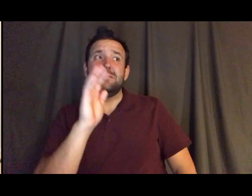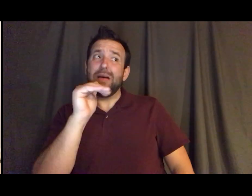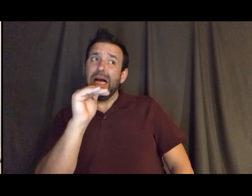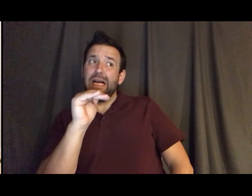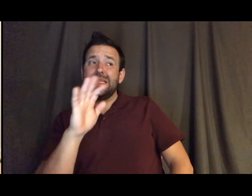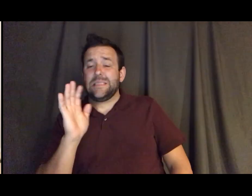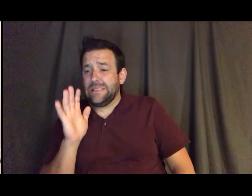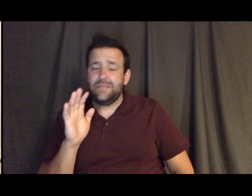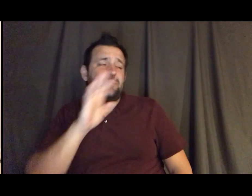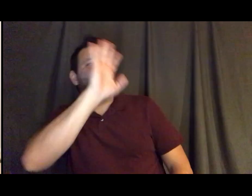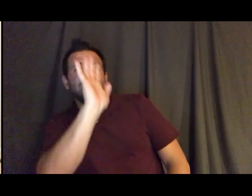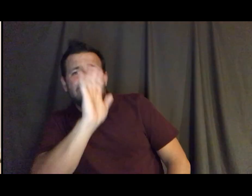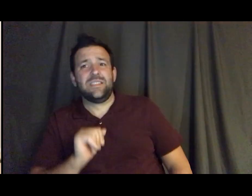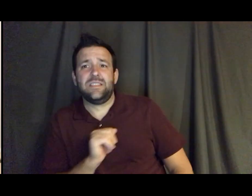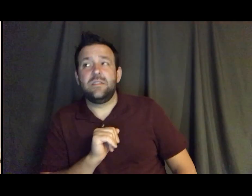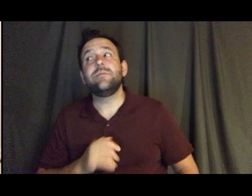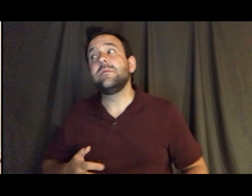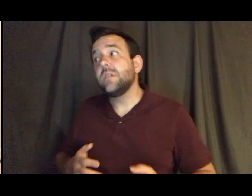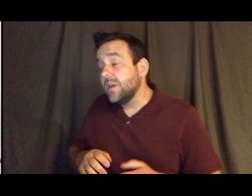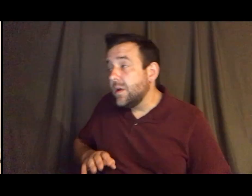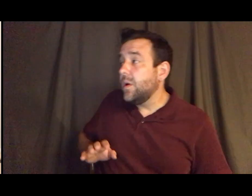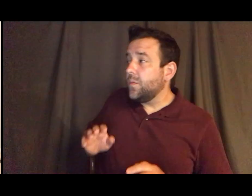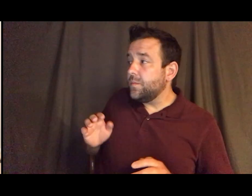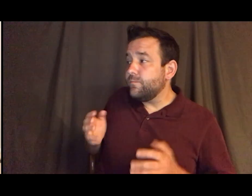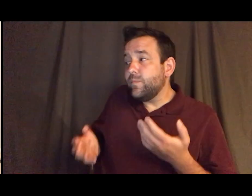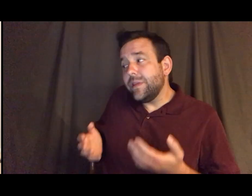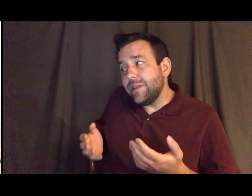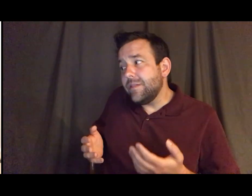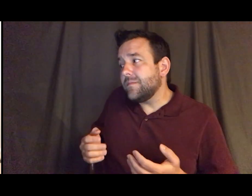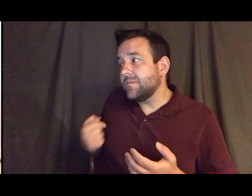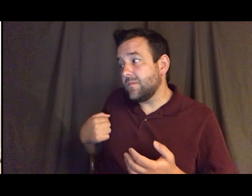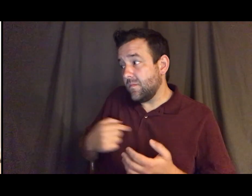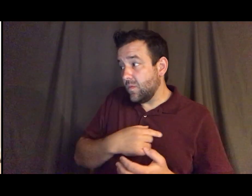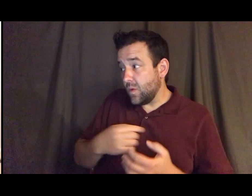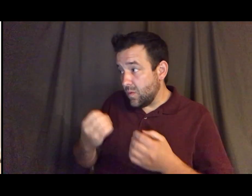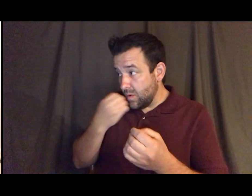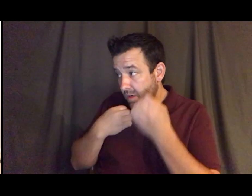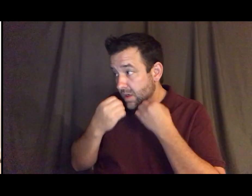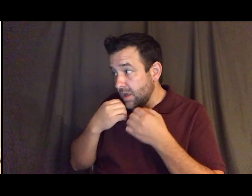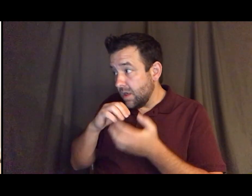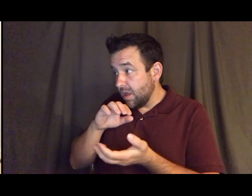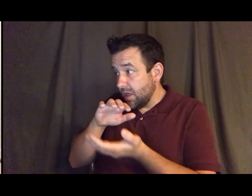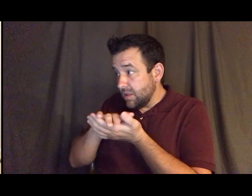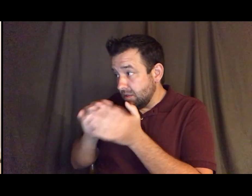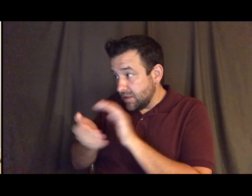"Well," said David, "we're having cheeseburgers, chocolate milkshakes, and a salad."